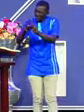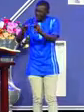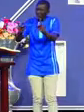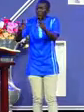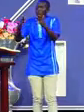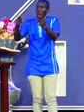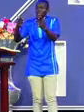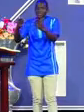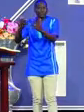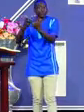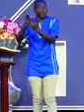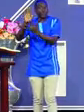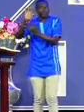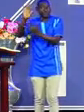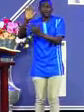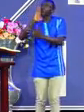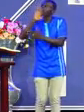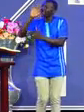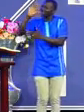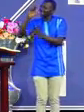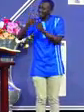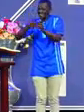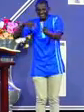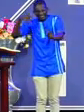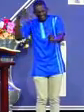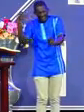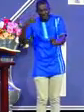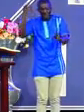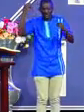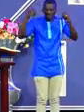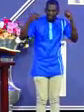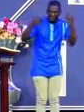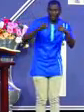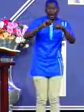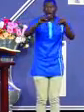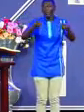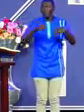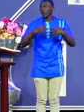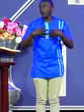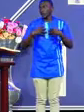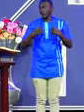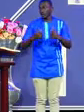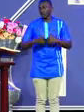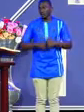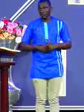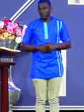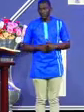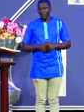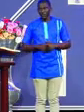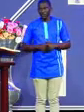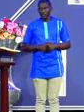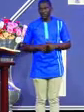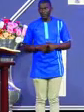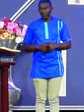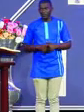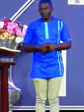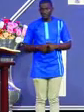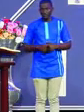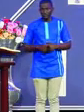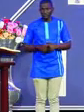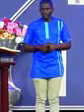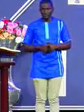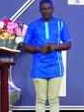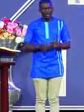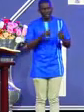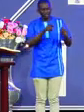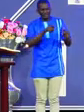And by his stripes we are healed. Mwanyinaze nava mu ngalo n'anogoka n'ekuba